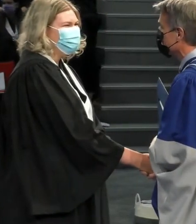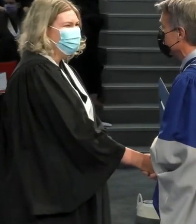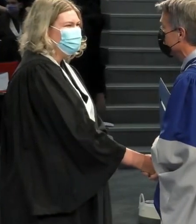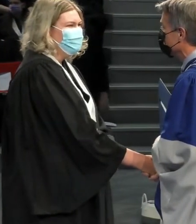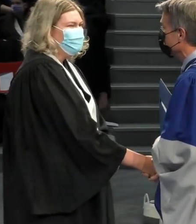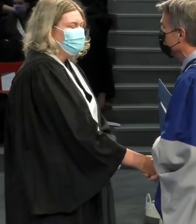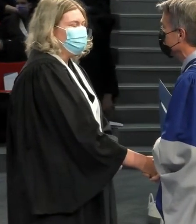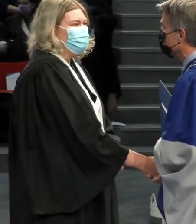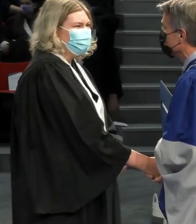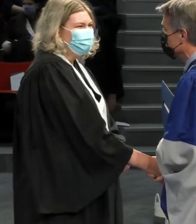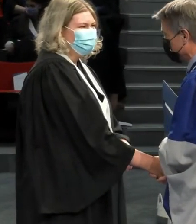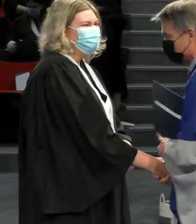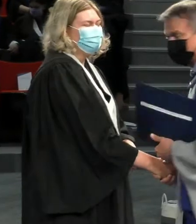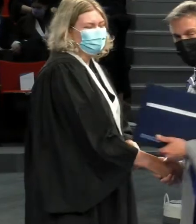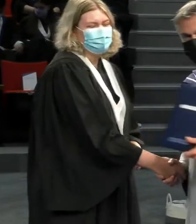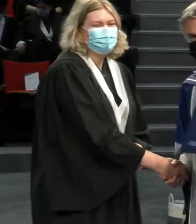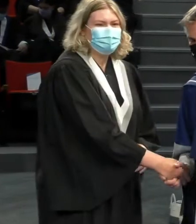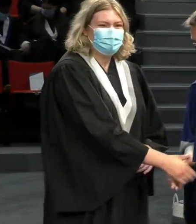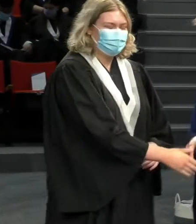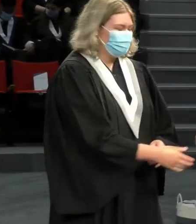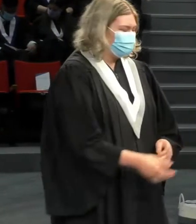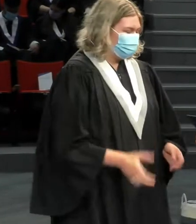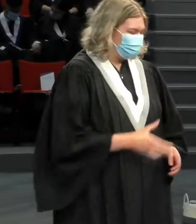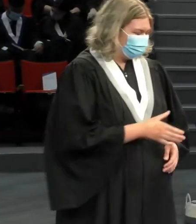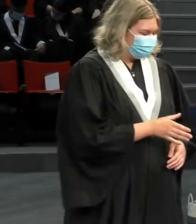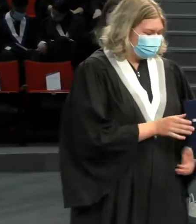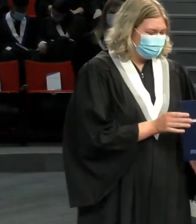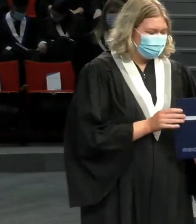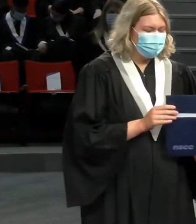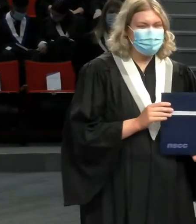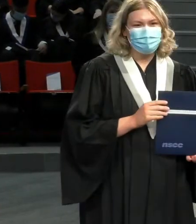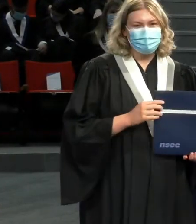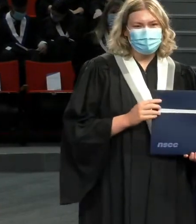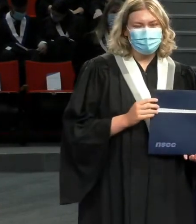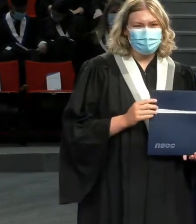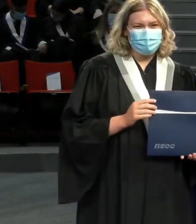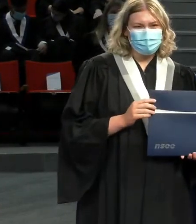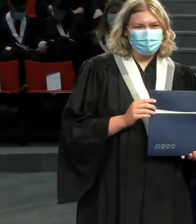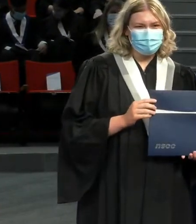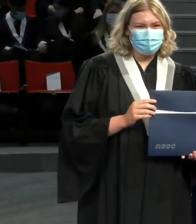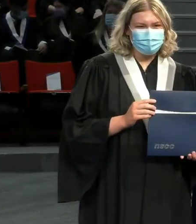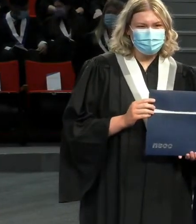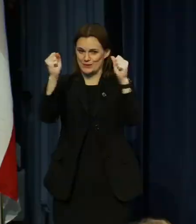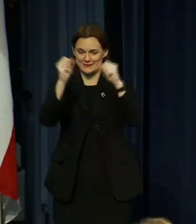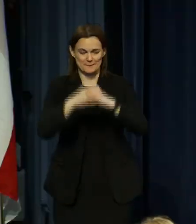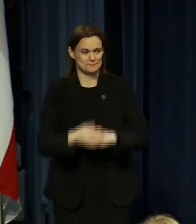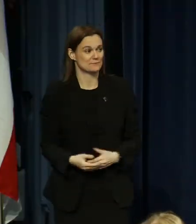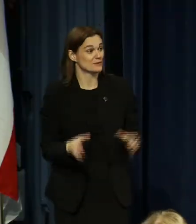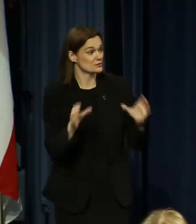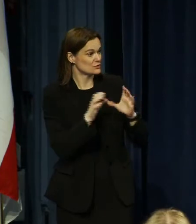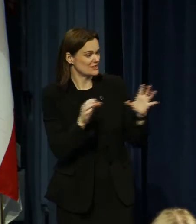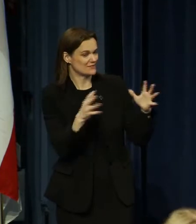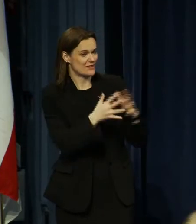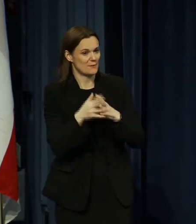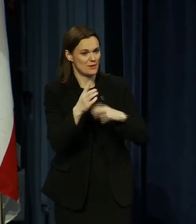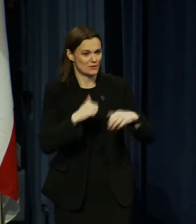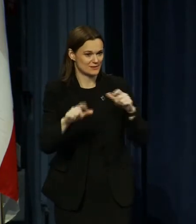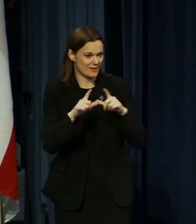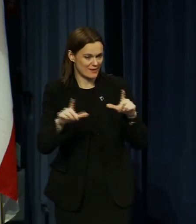of the Immigrant Youth Employability Project in 2017, have directly contributed to the substantial growth in the number